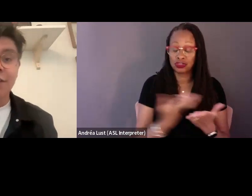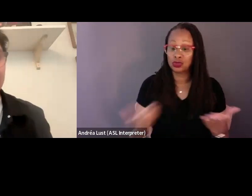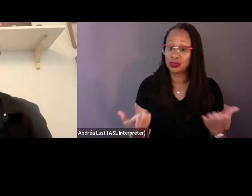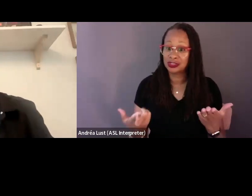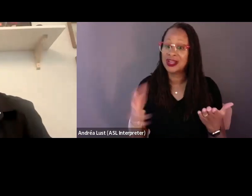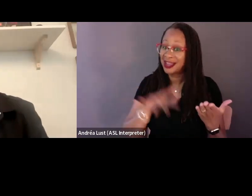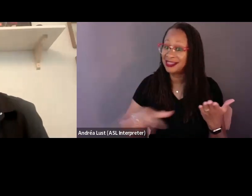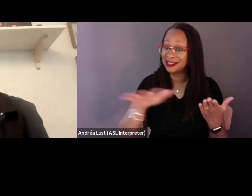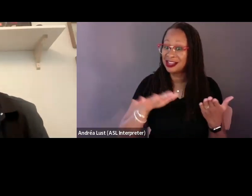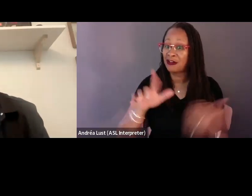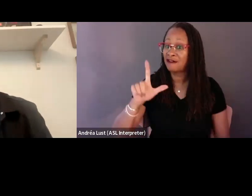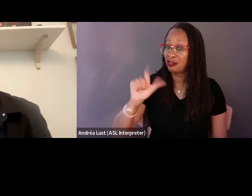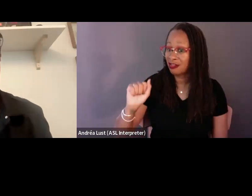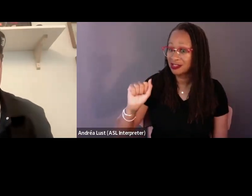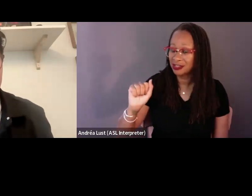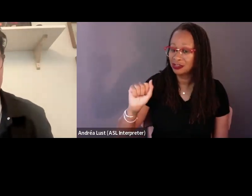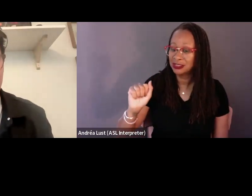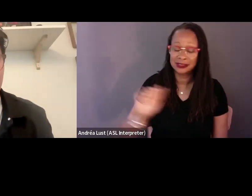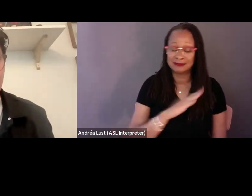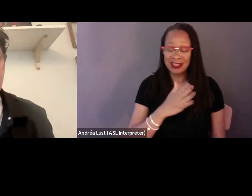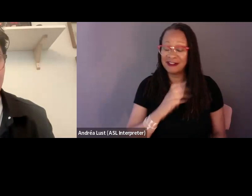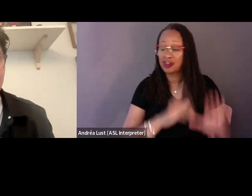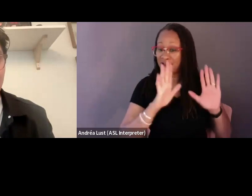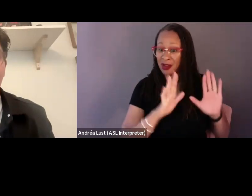resources in the unceded territory of Los Angeles.